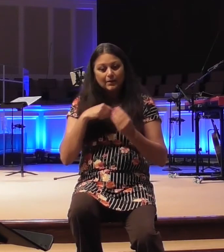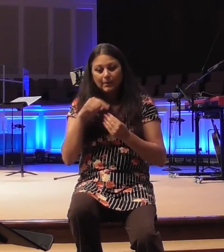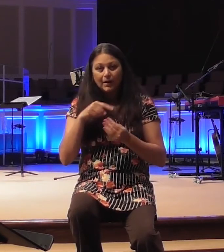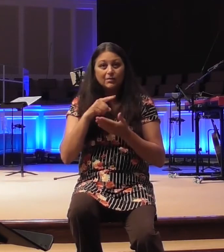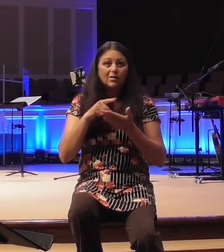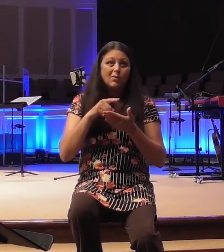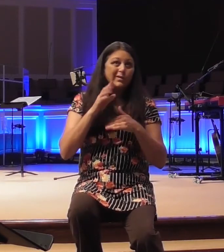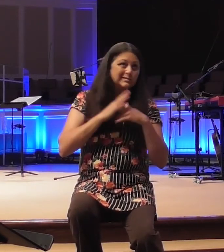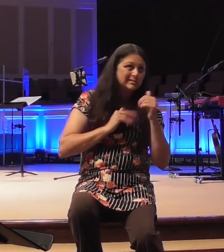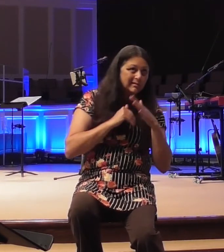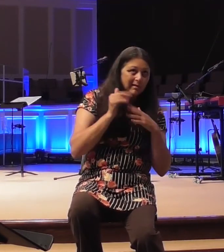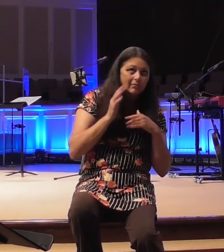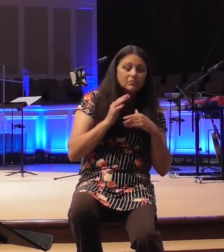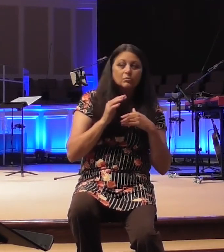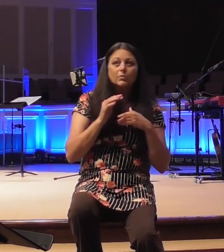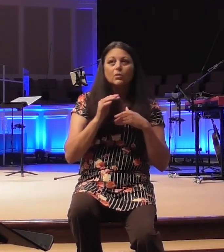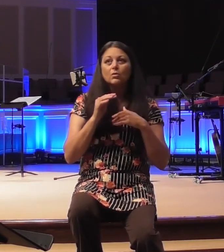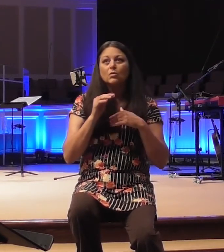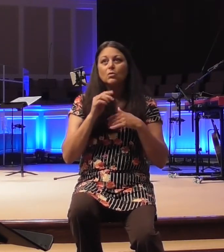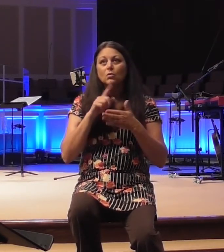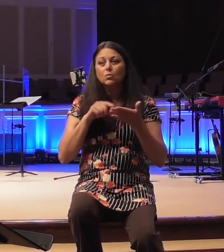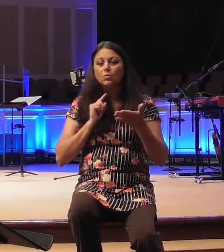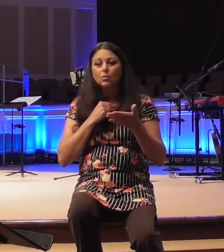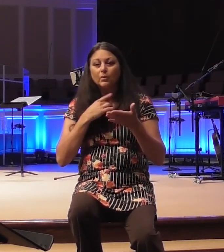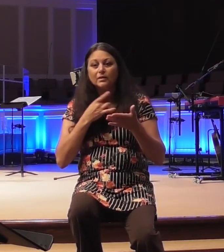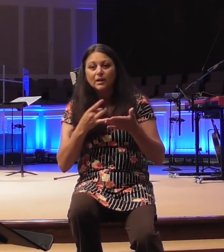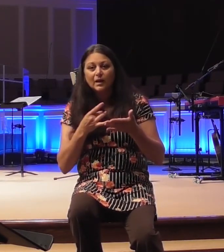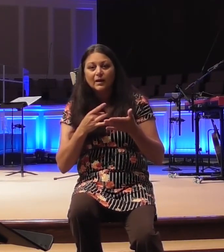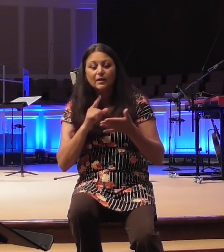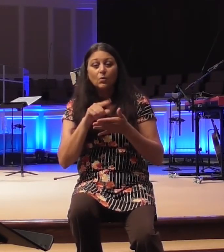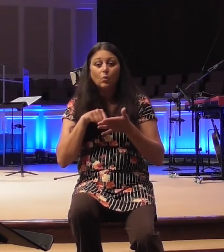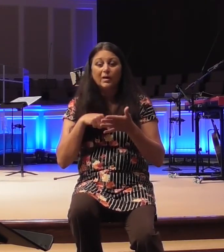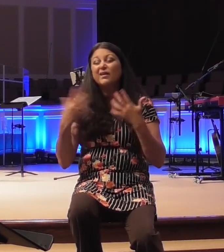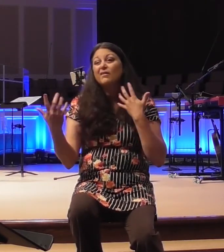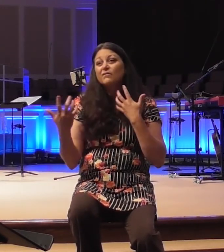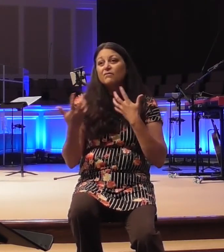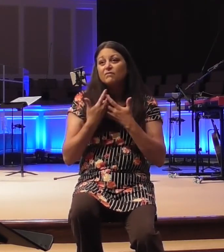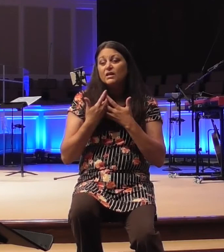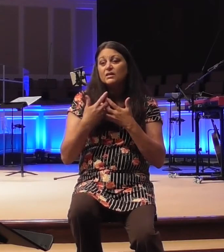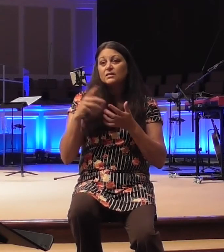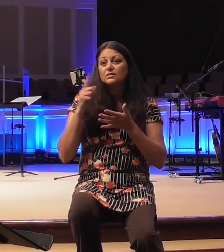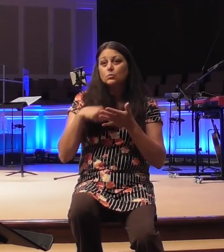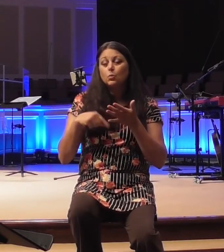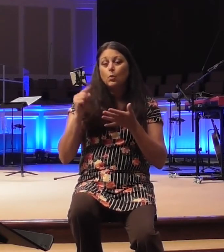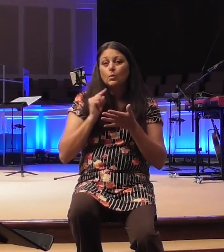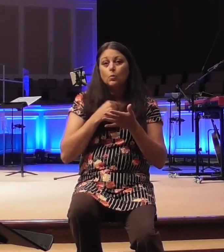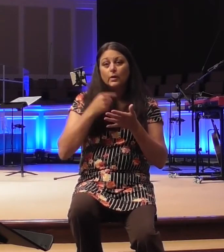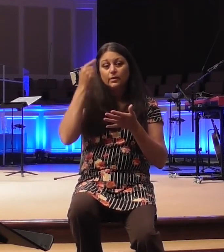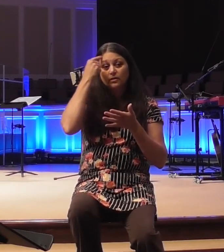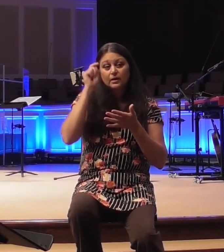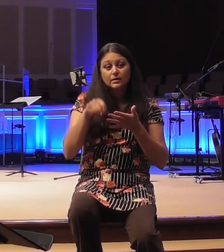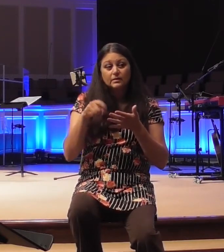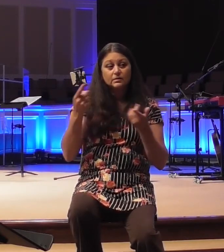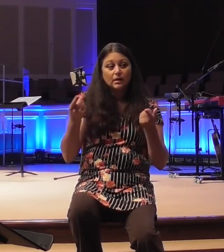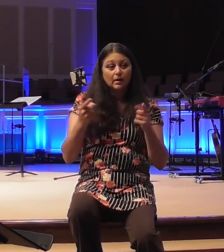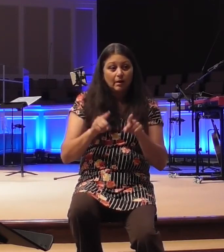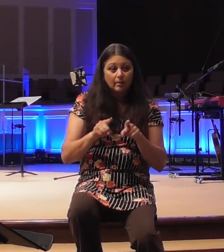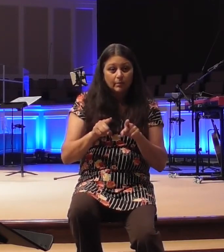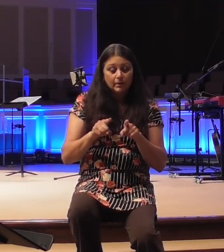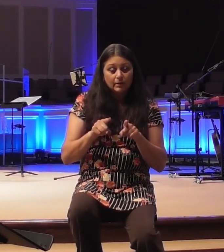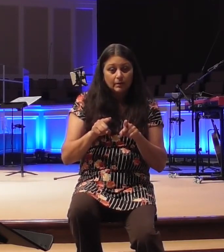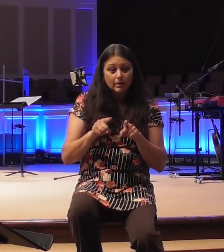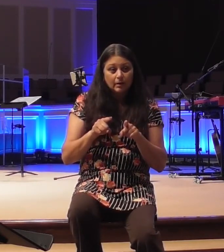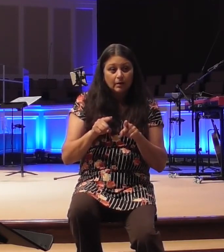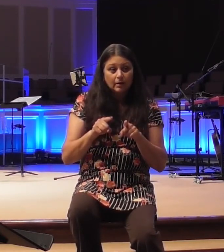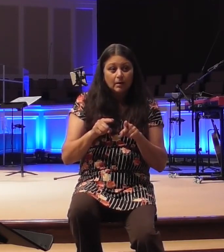what's comfortable for us. Isn't about what just sort of fits our predispositions. But the mission is everything. Why were those